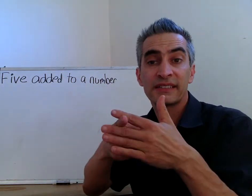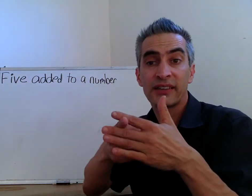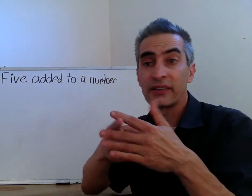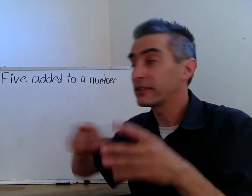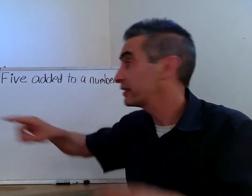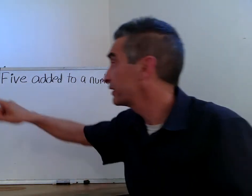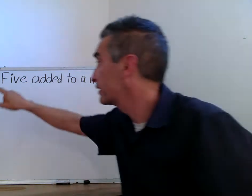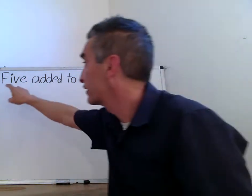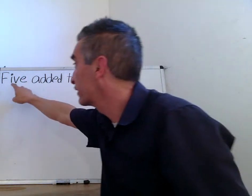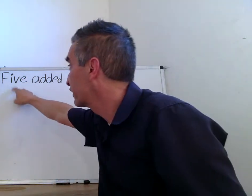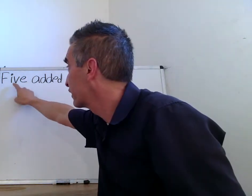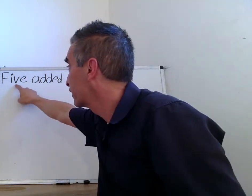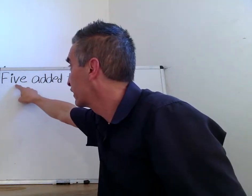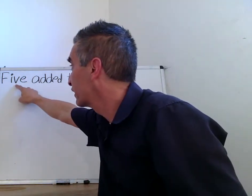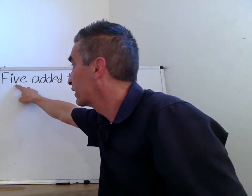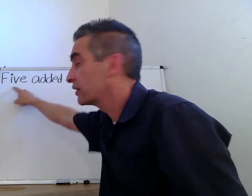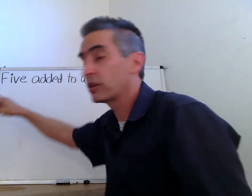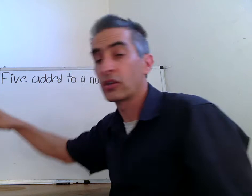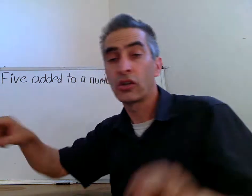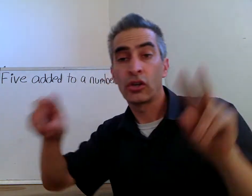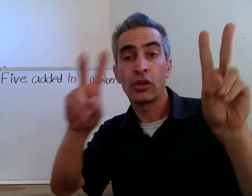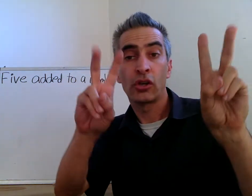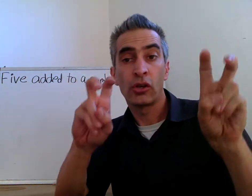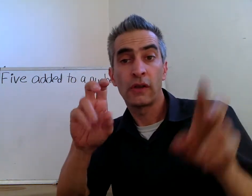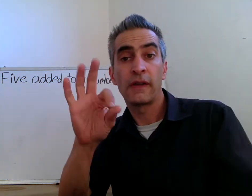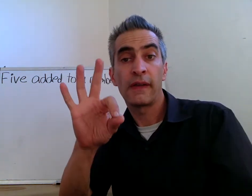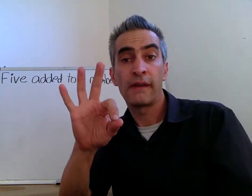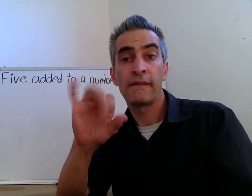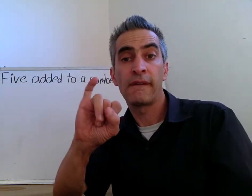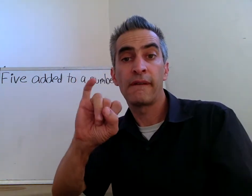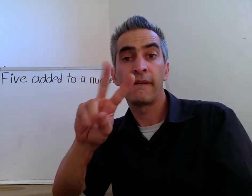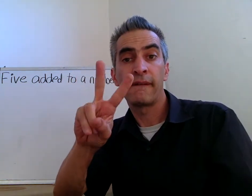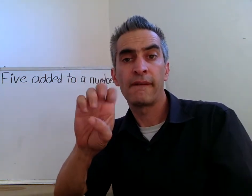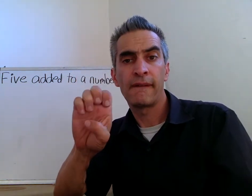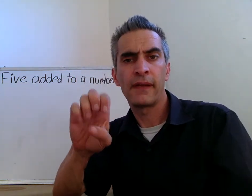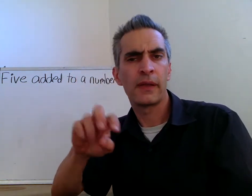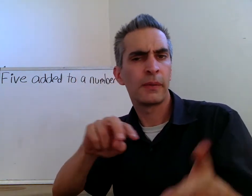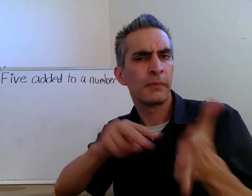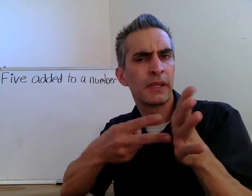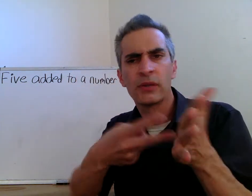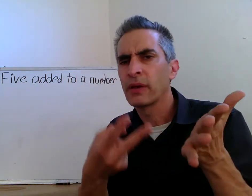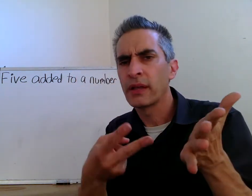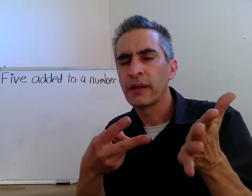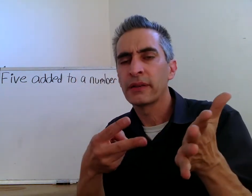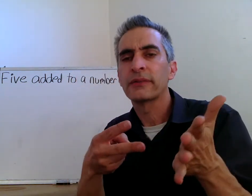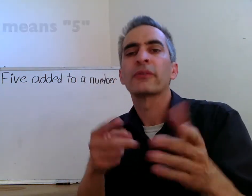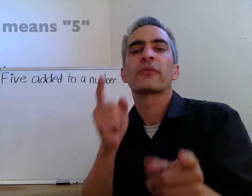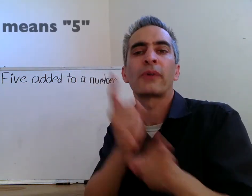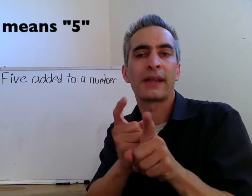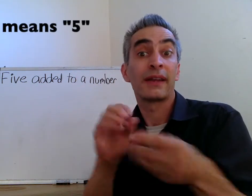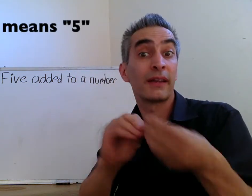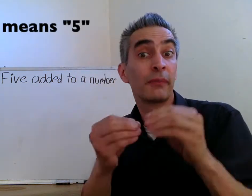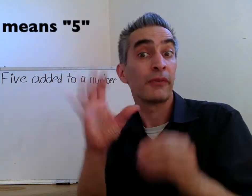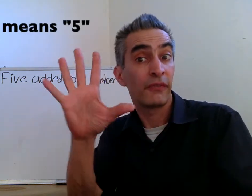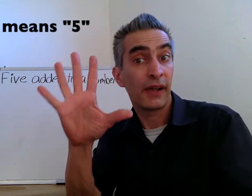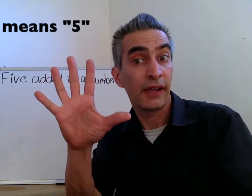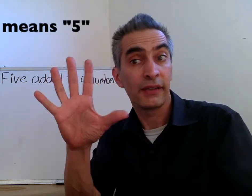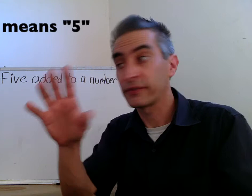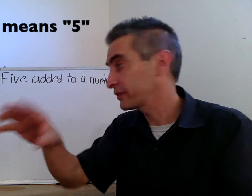Well, let's start here. What does this first word mean? Right, it means five.